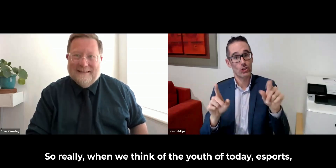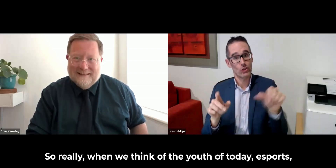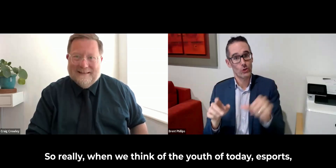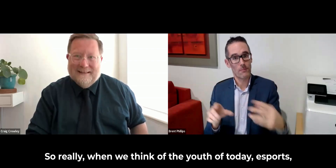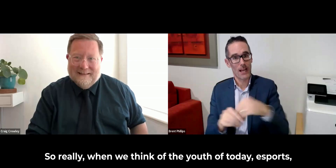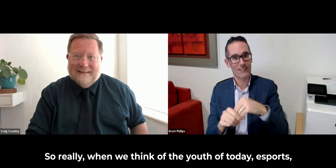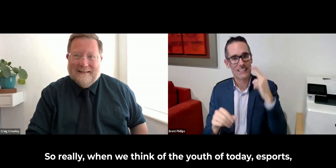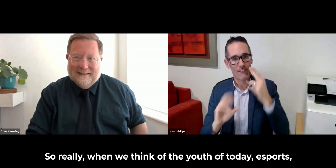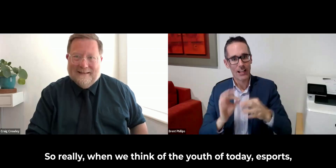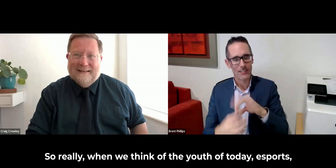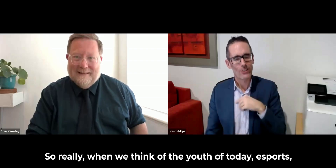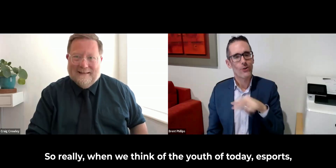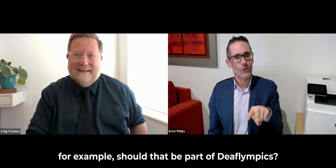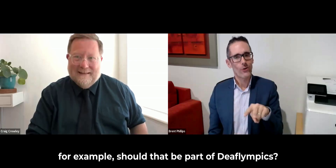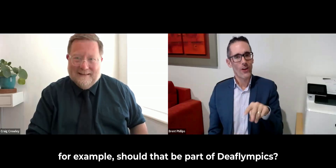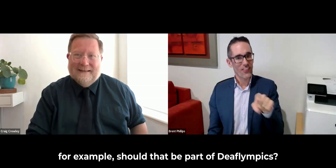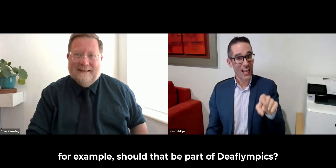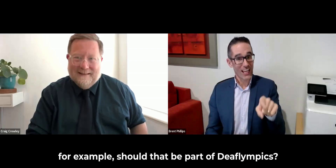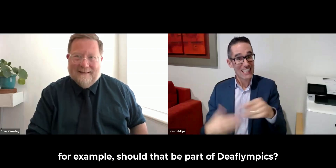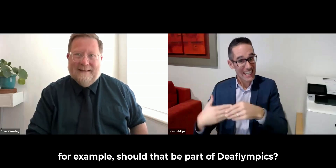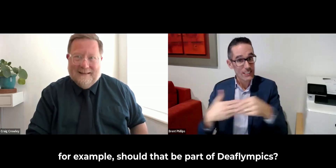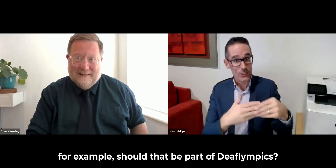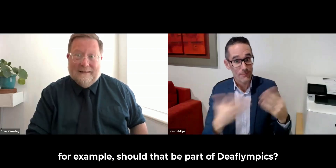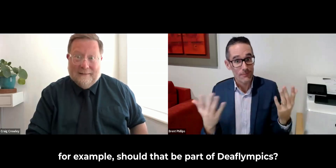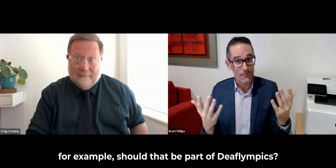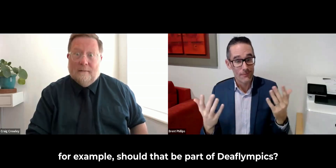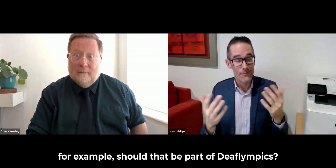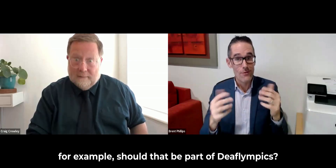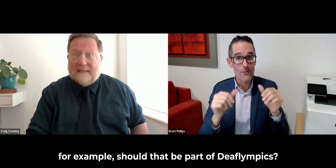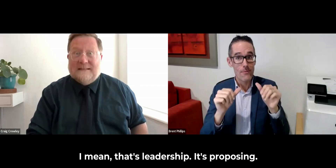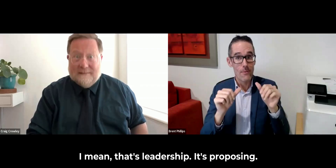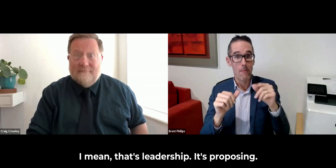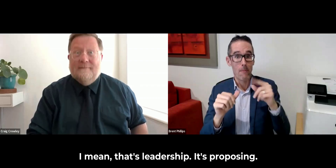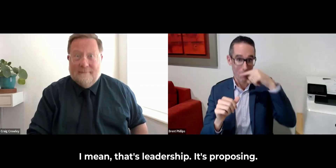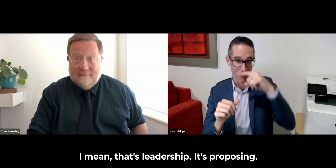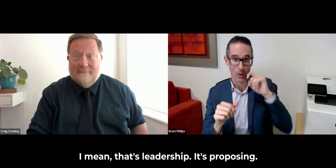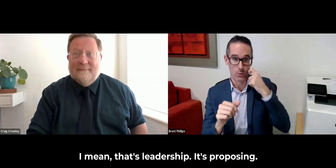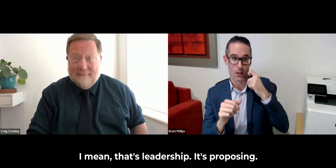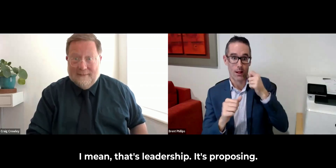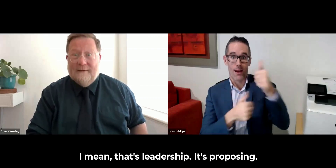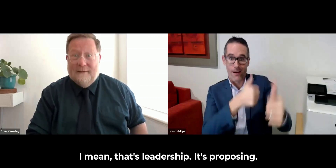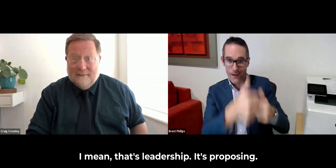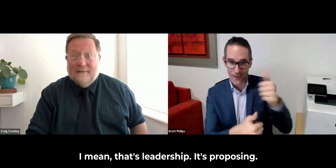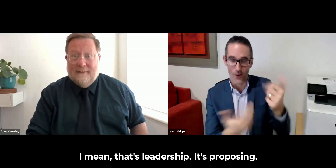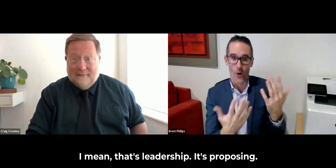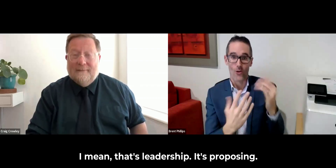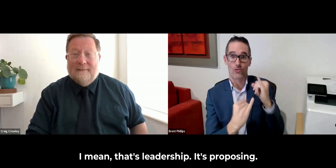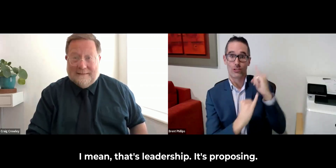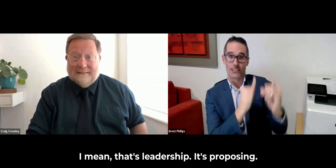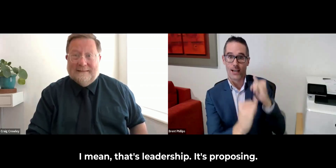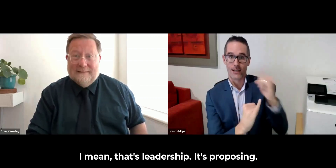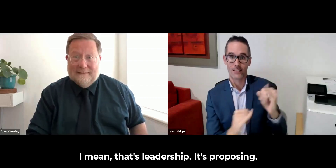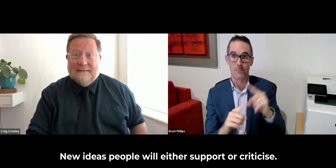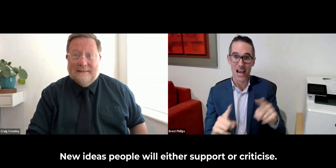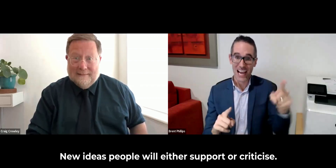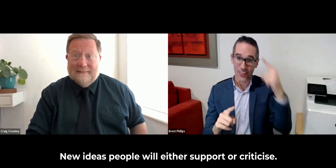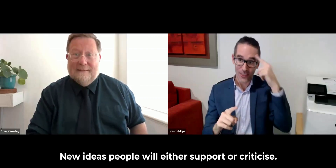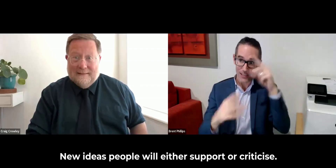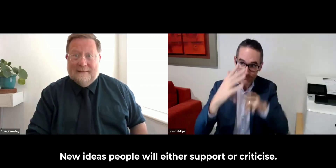youth of today, esports, for example, should that be part of Deaf Olympics? I mean, that's leadership. It's proposing new ideas. People